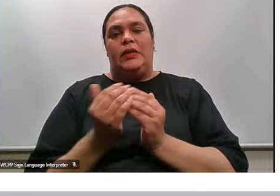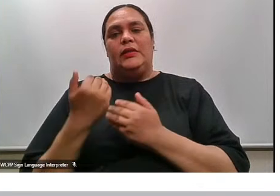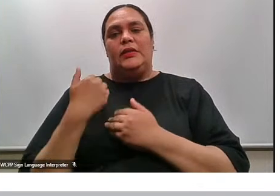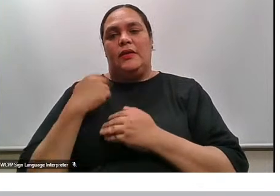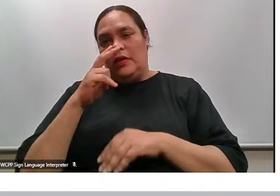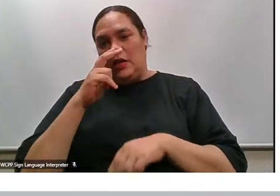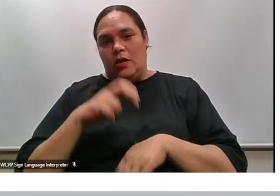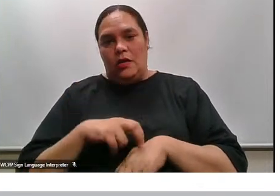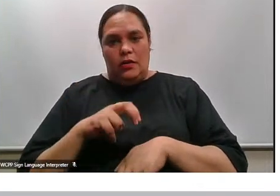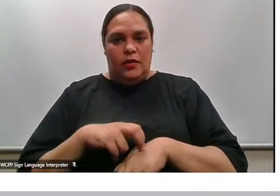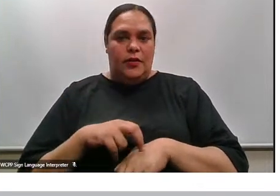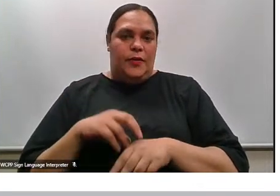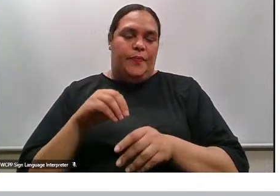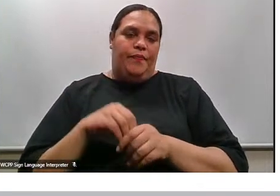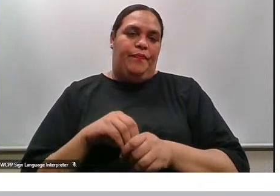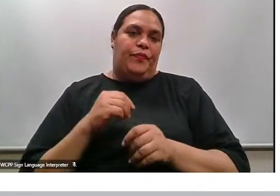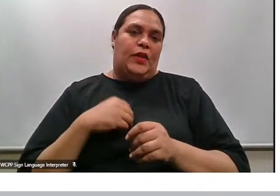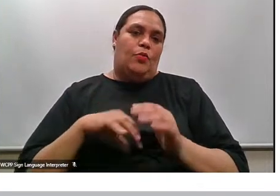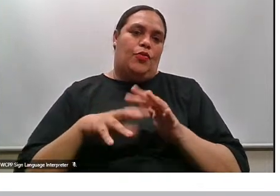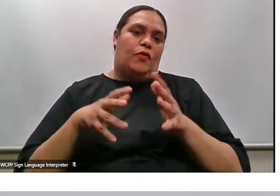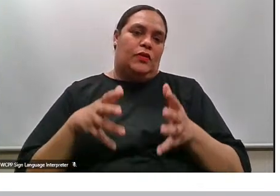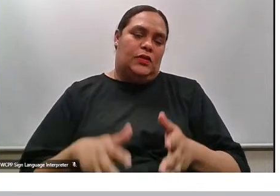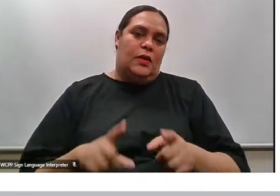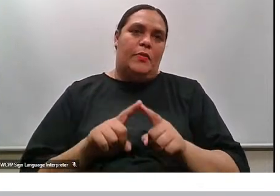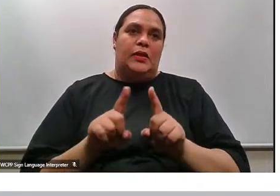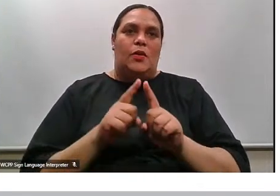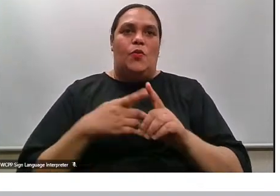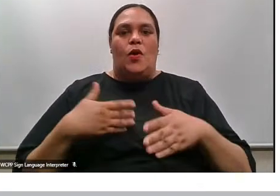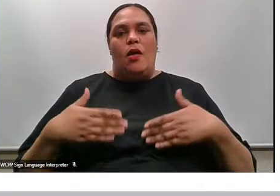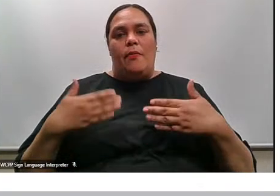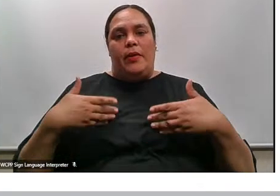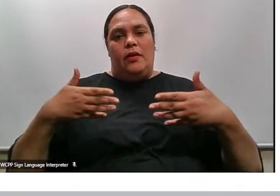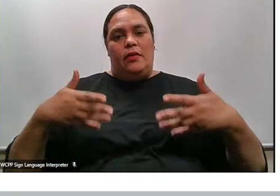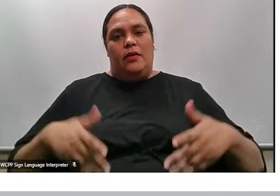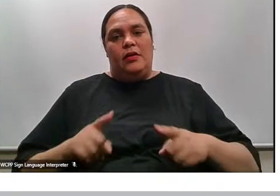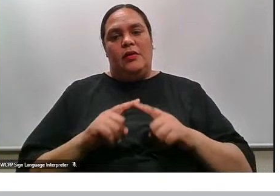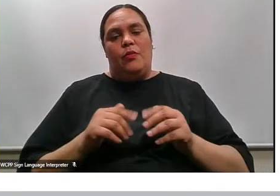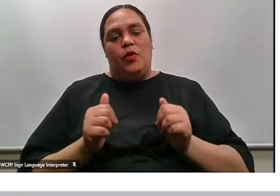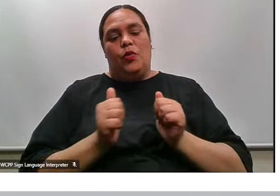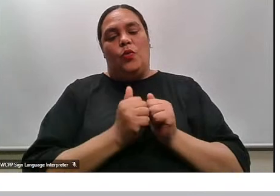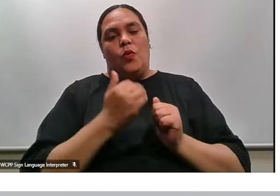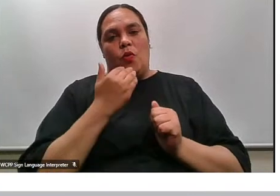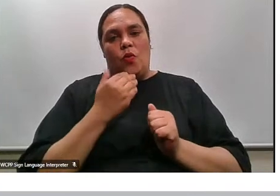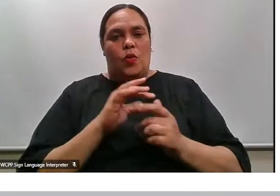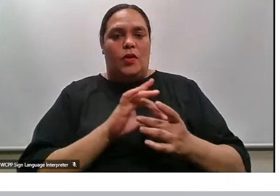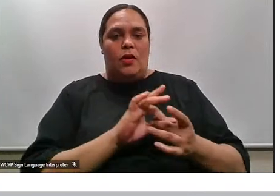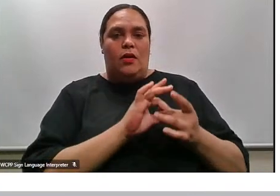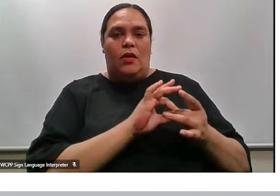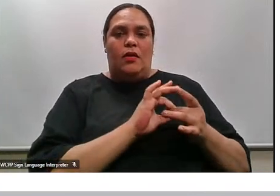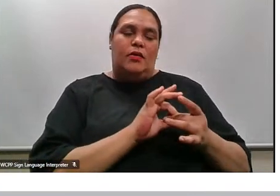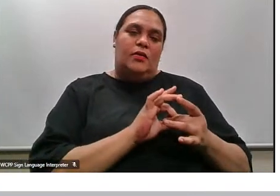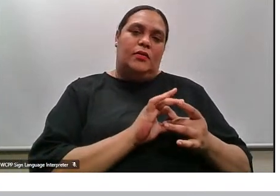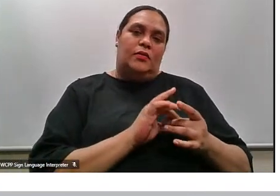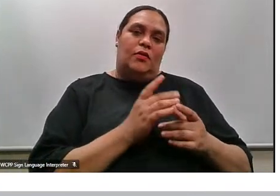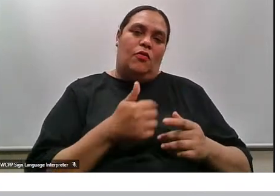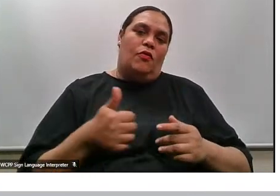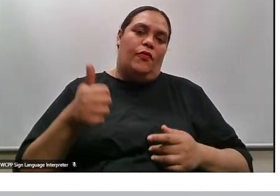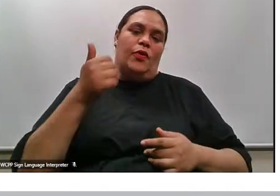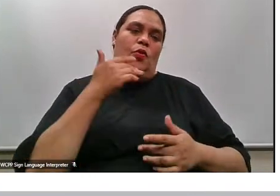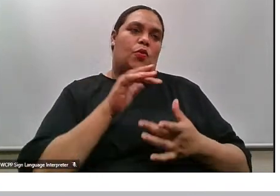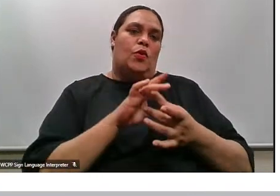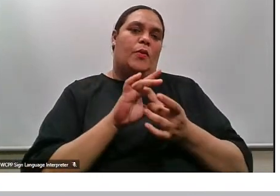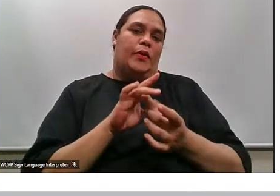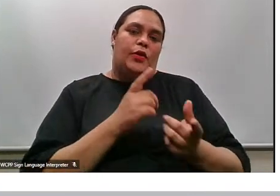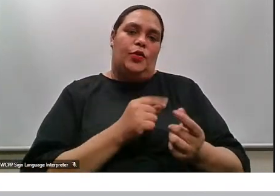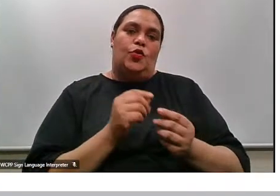needs in our province, but we are happy to be here. I'm joined by dedicated officials that is committed